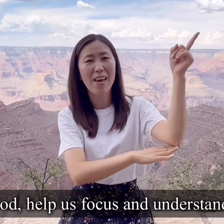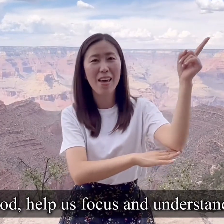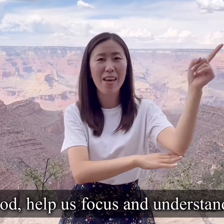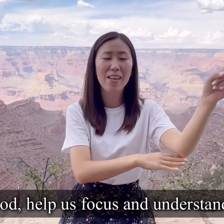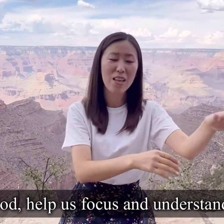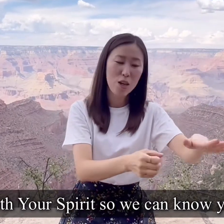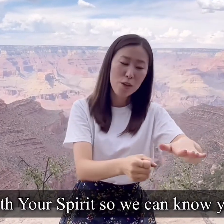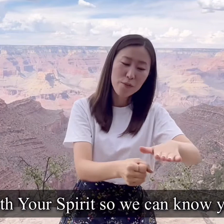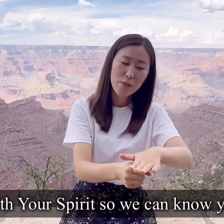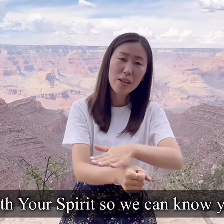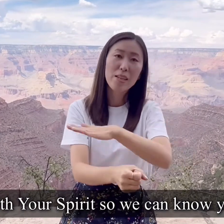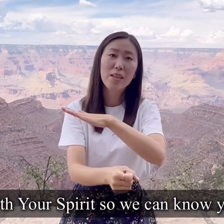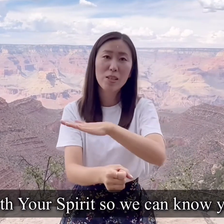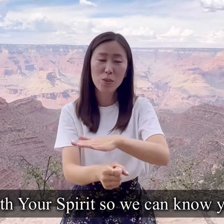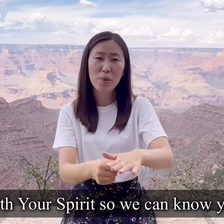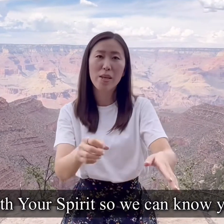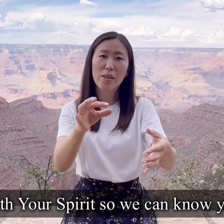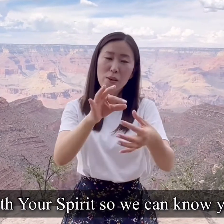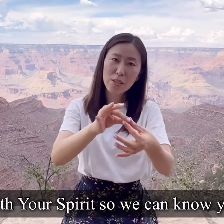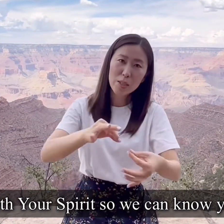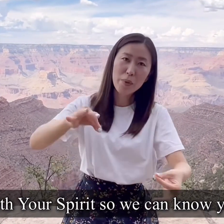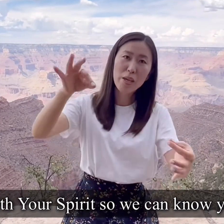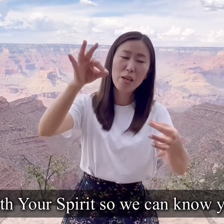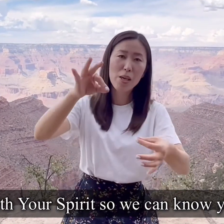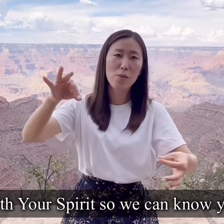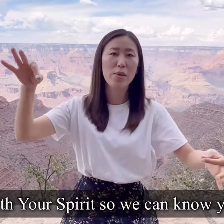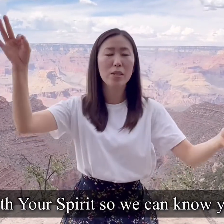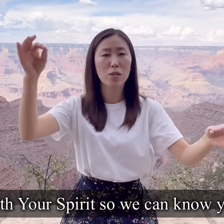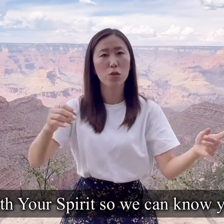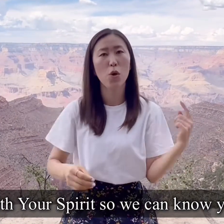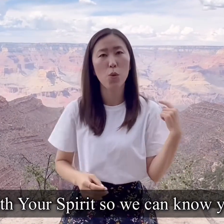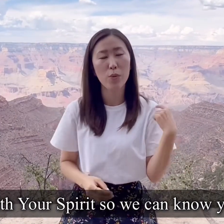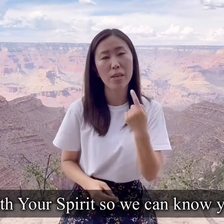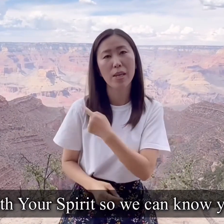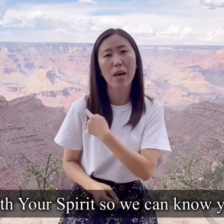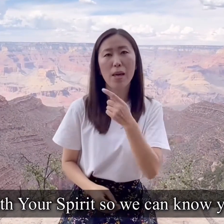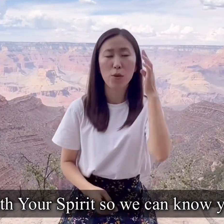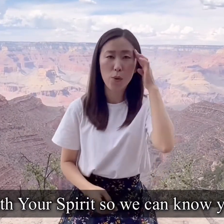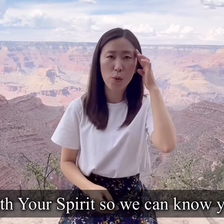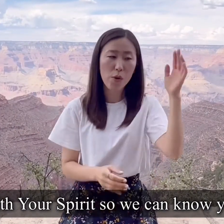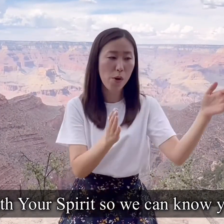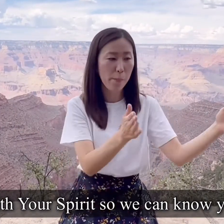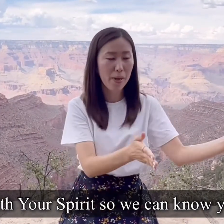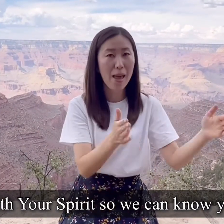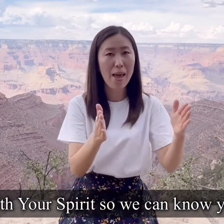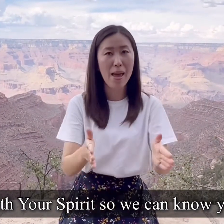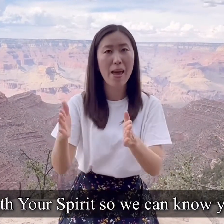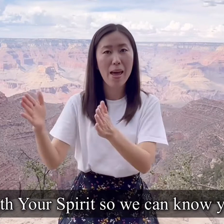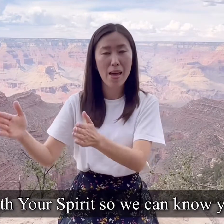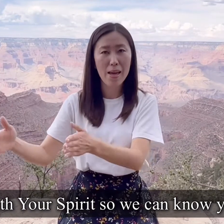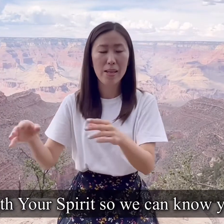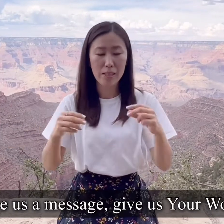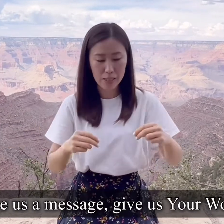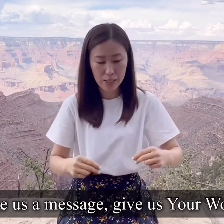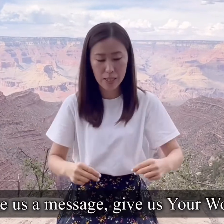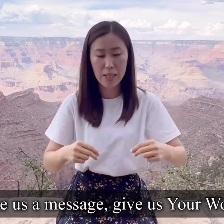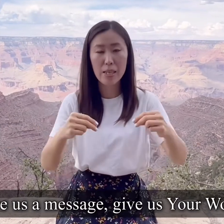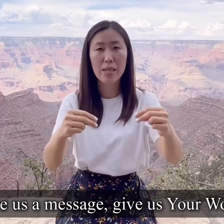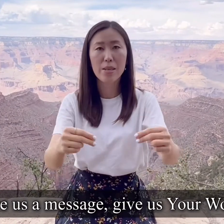understand. Fill us with your Spirit so we can know your plan. Give us